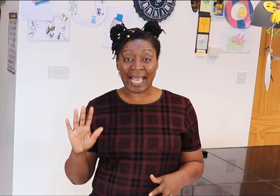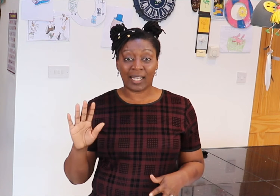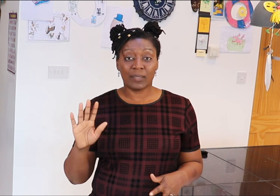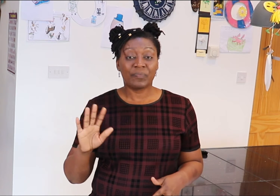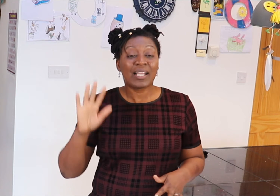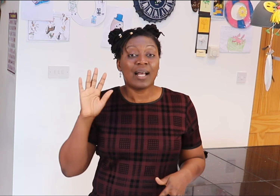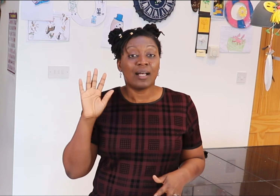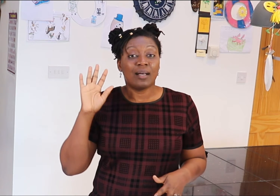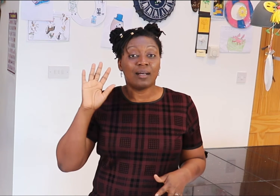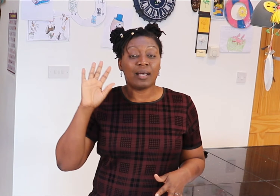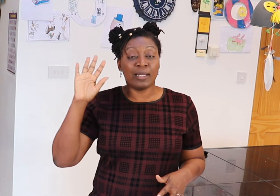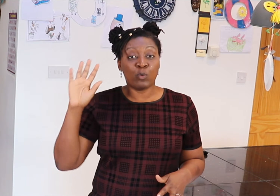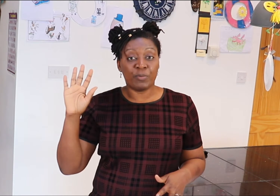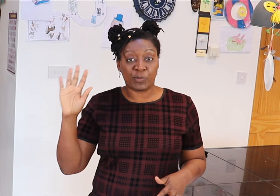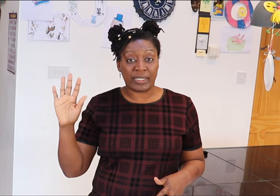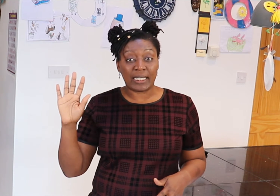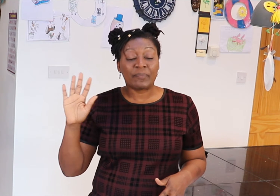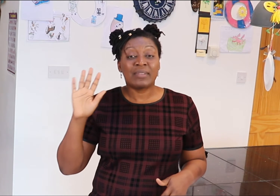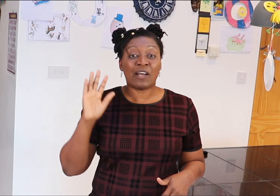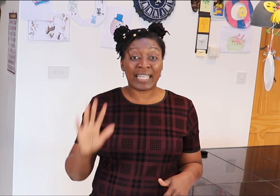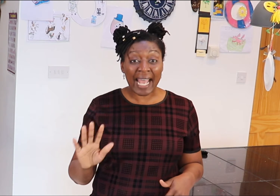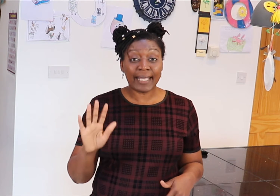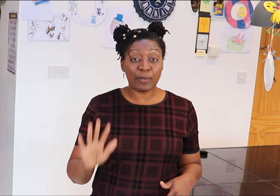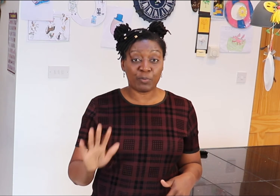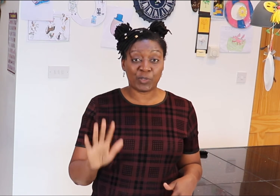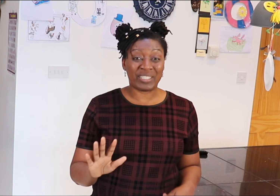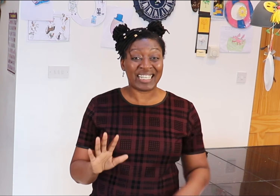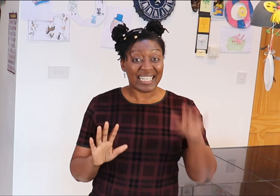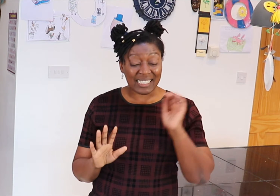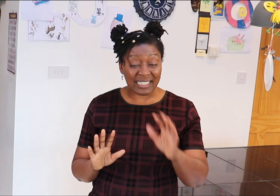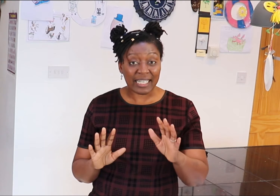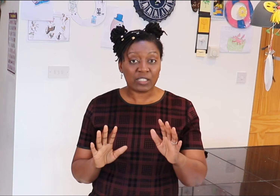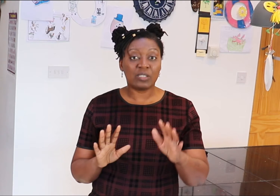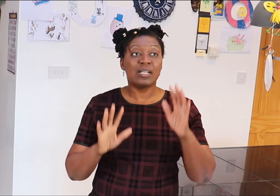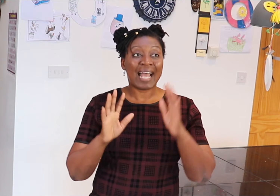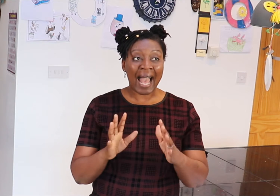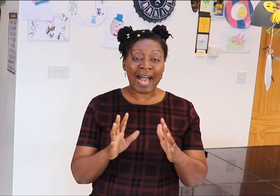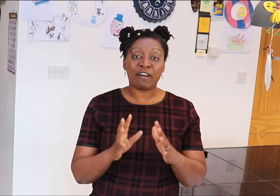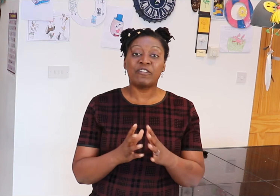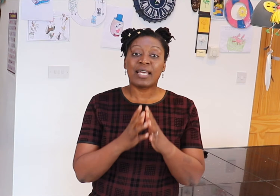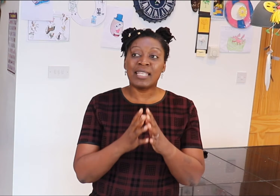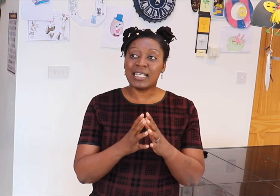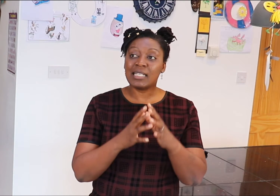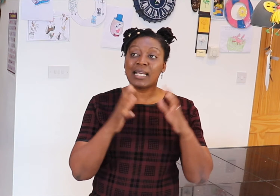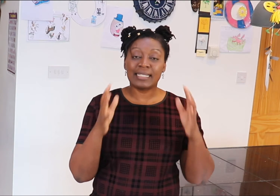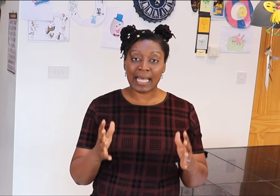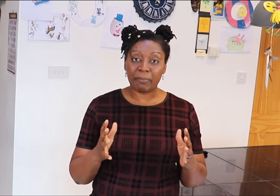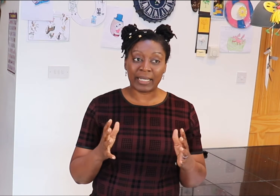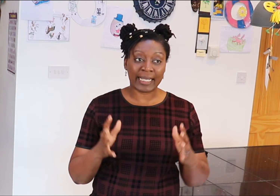egg in the woman's body. Now the egg in the woman's body still have these